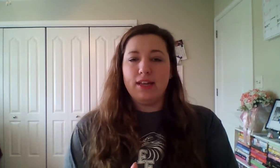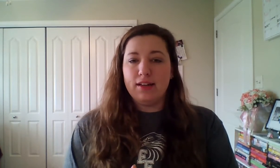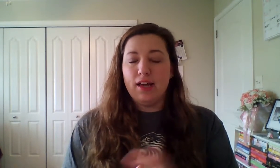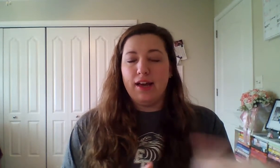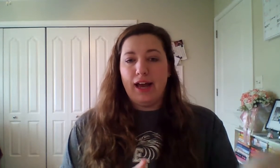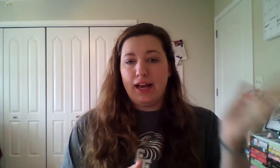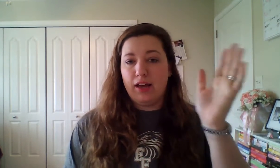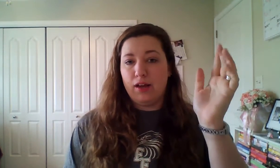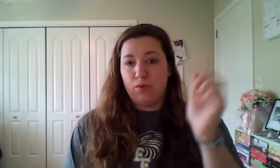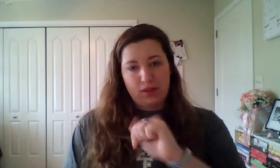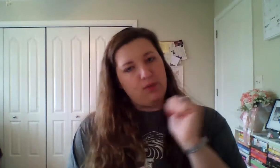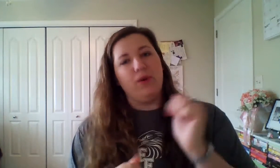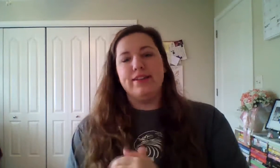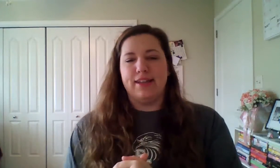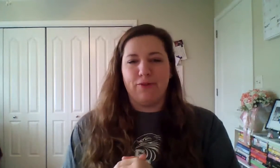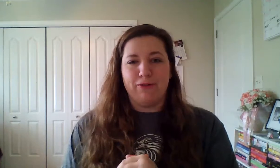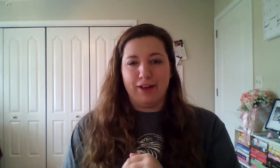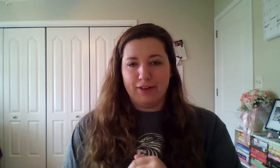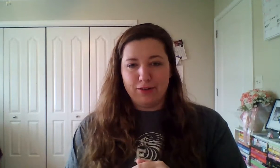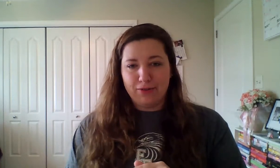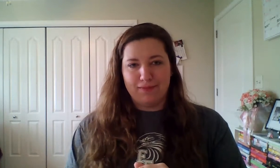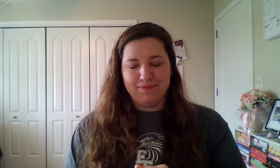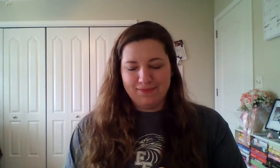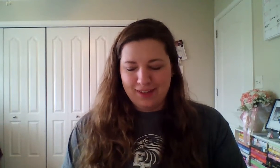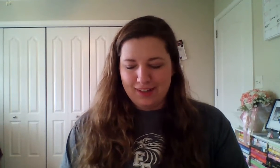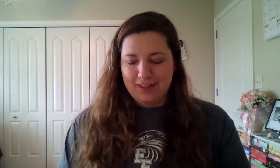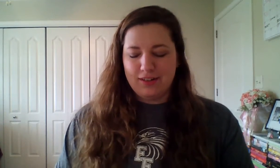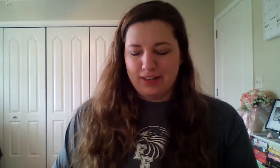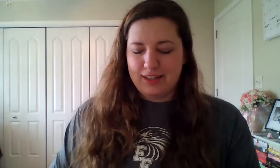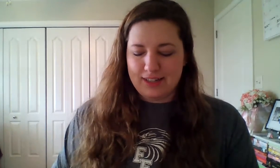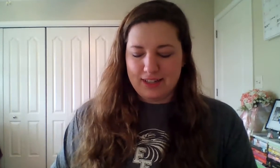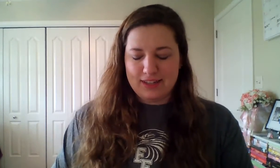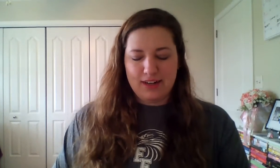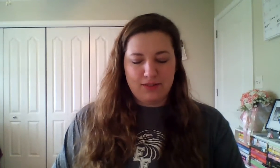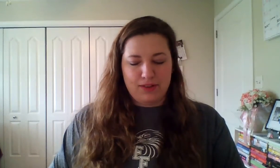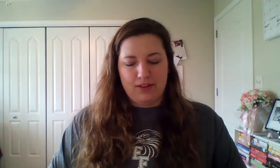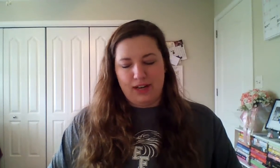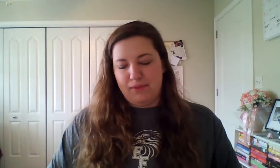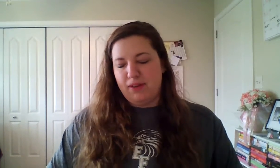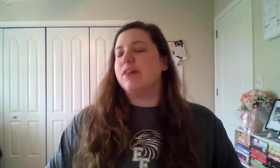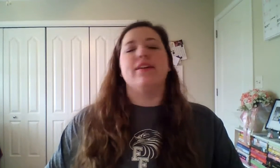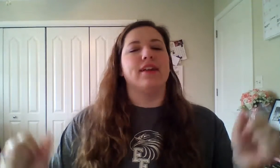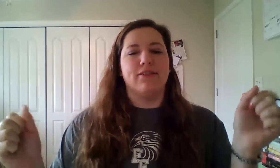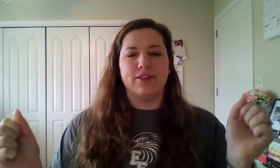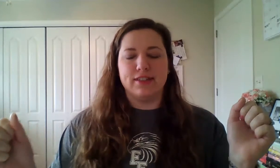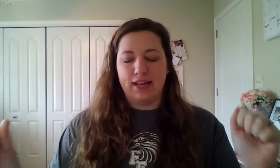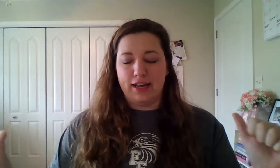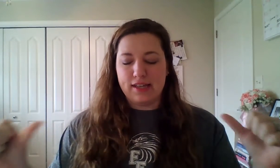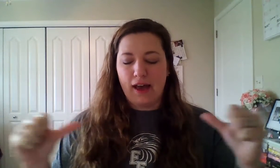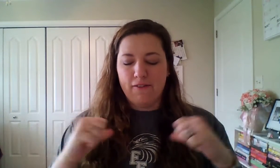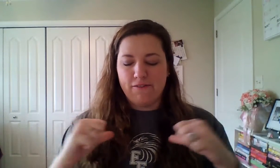it. And then Wednesday we will have a new rhyme. So let's get started with our rhyming words. Our first set is